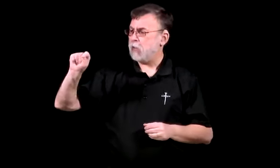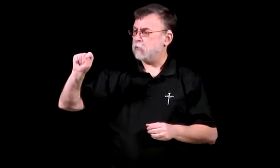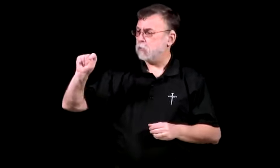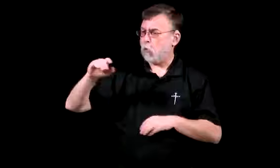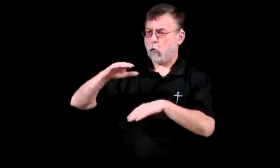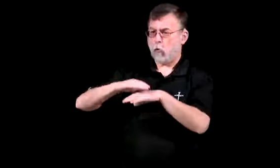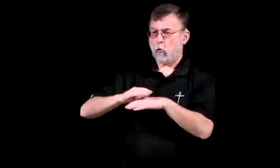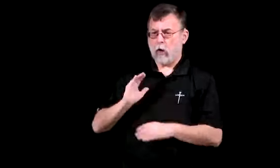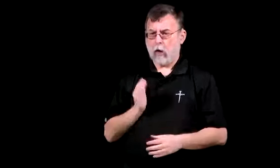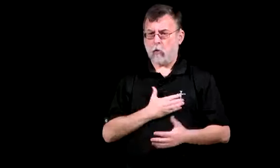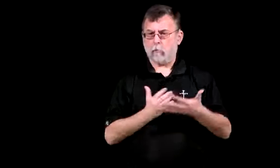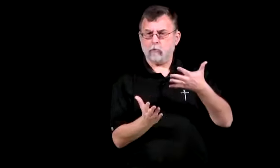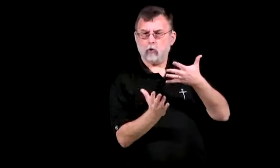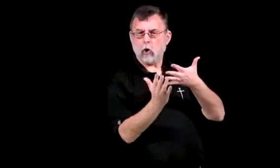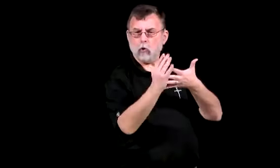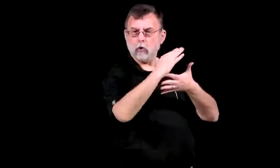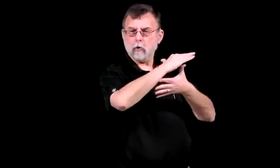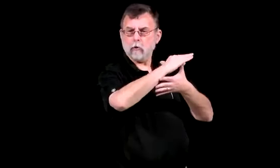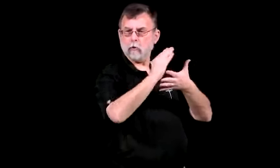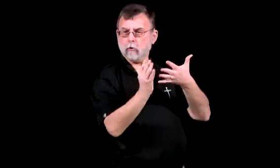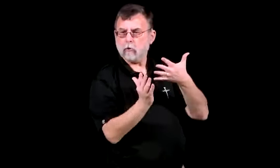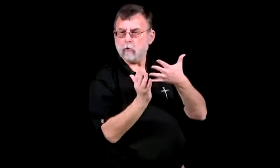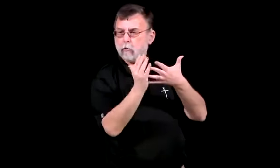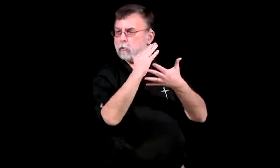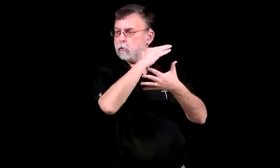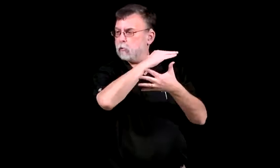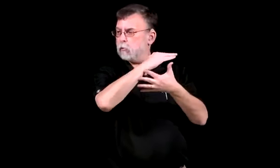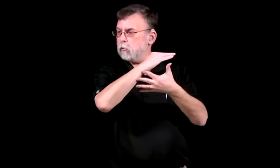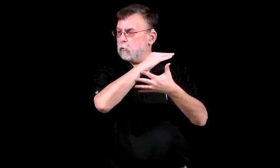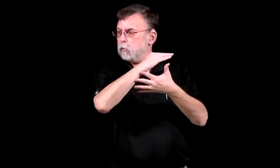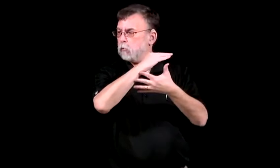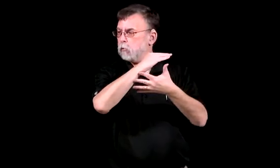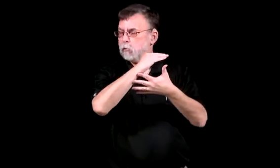The third one I have is act on our priorities.